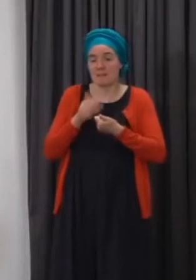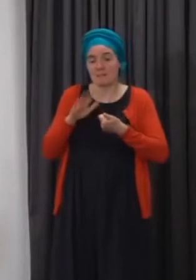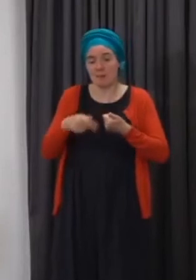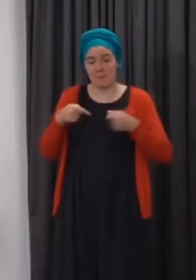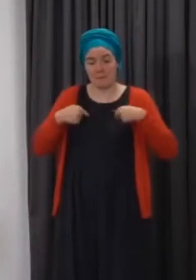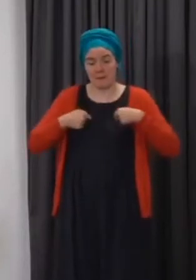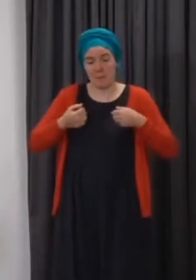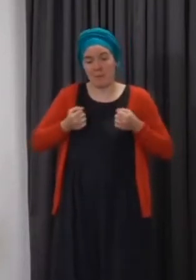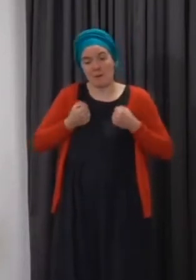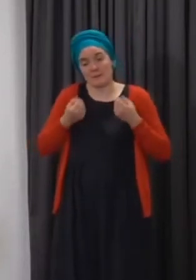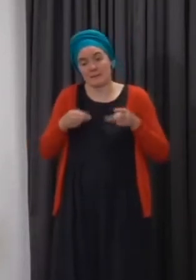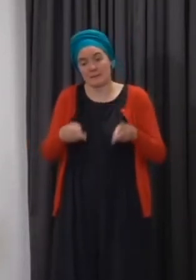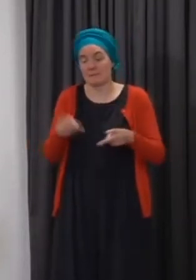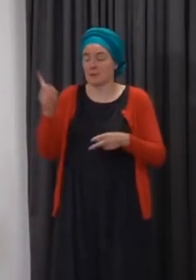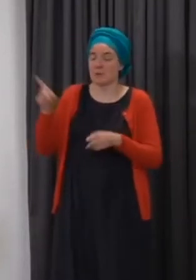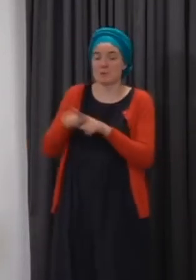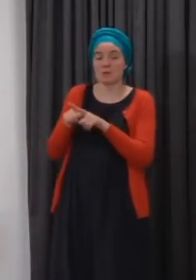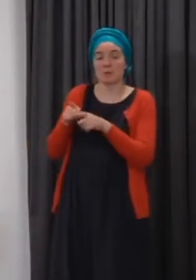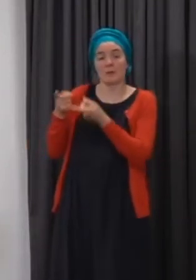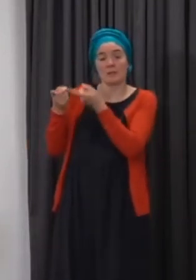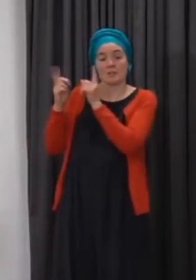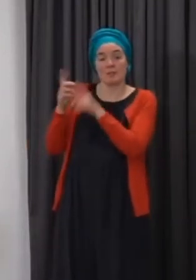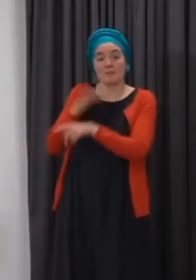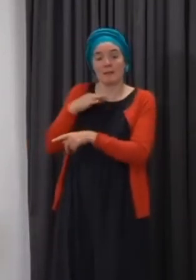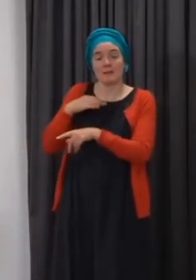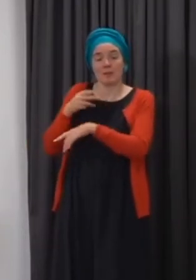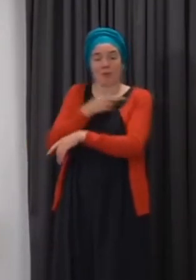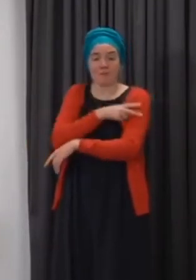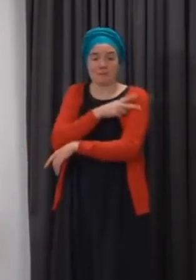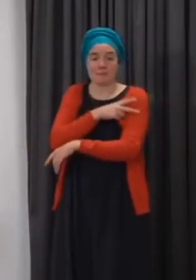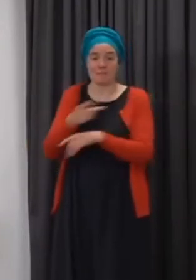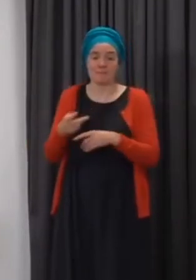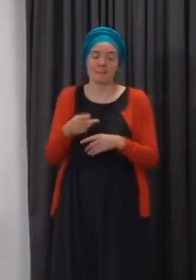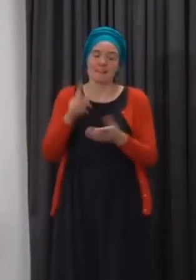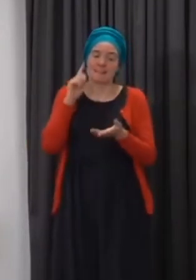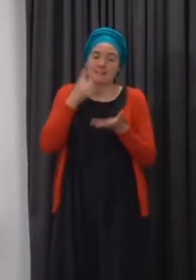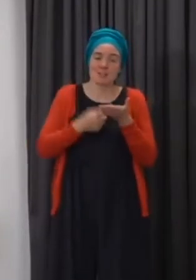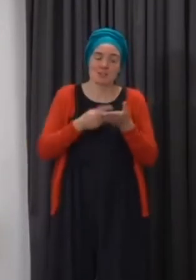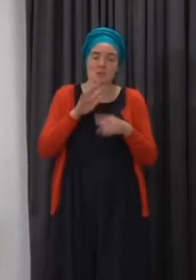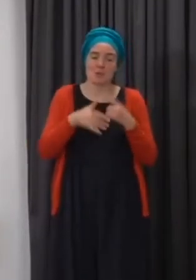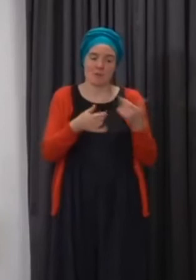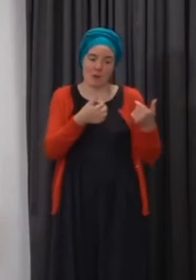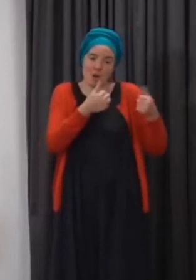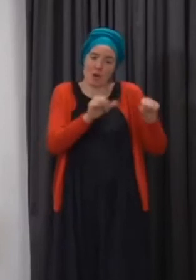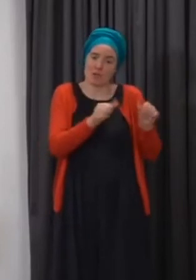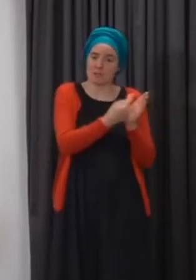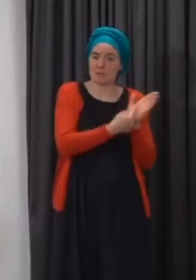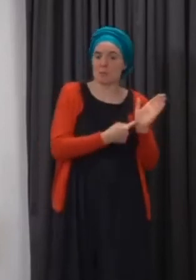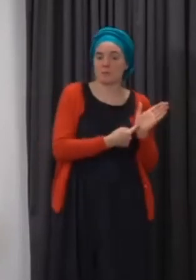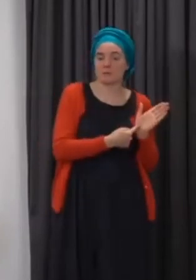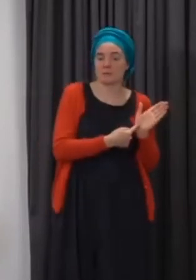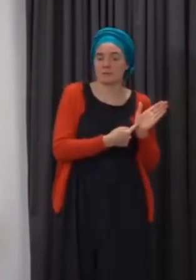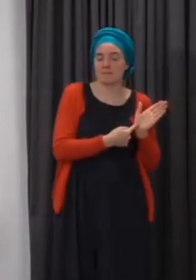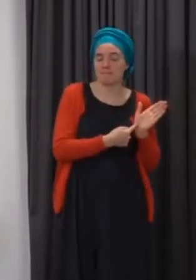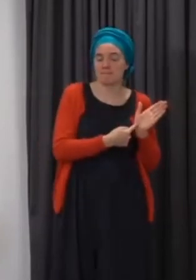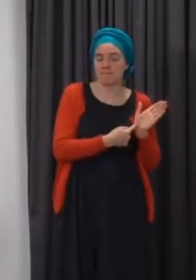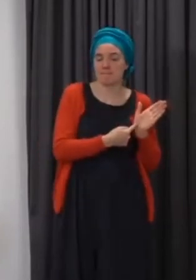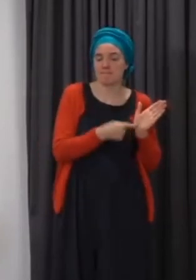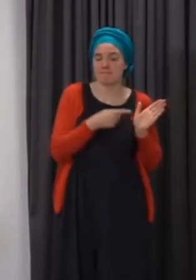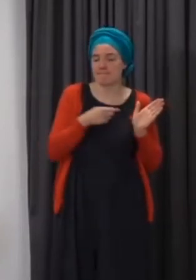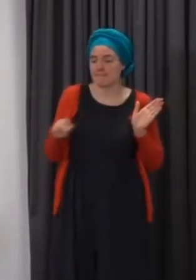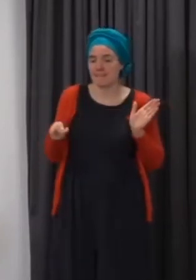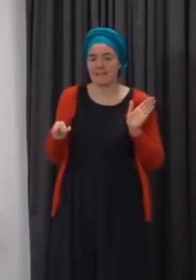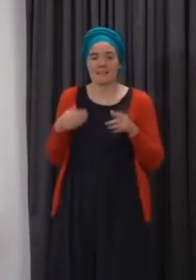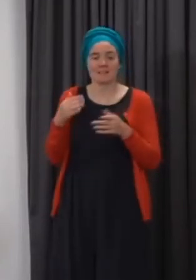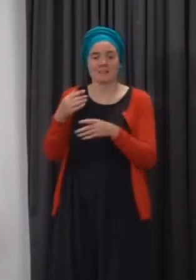Medical Officer's advice as well. The decisions on lockdown measures and how that is taken forward remains a matter for the First Minister